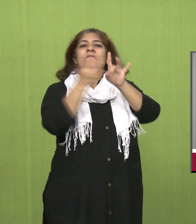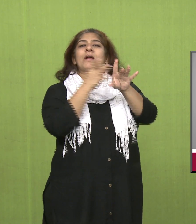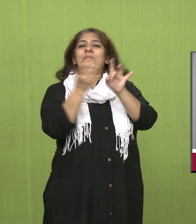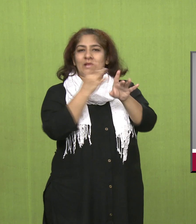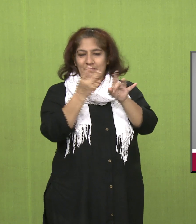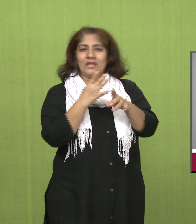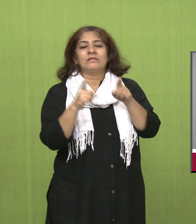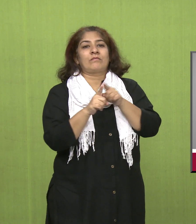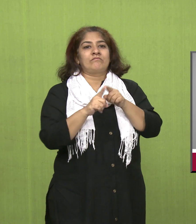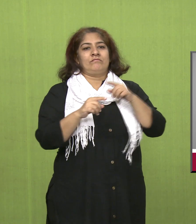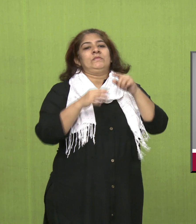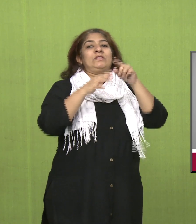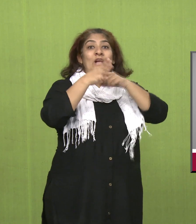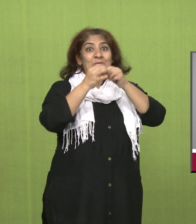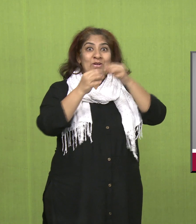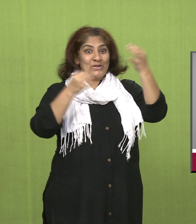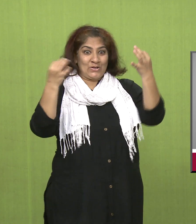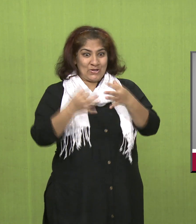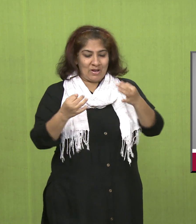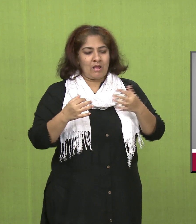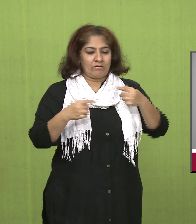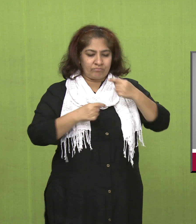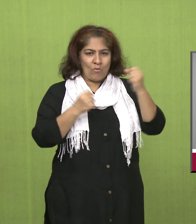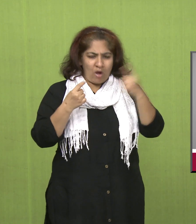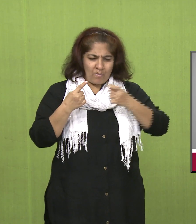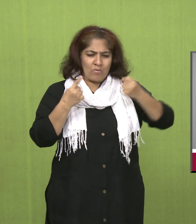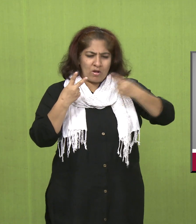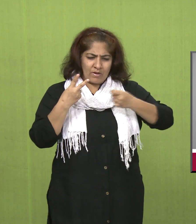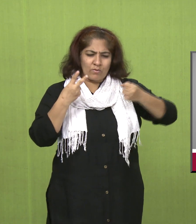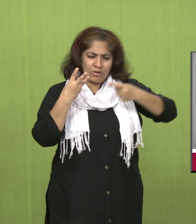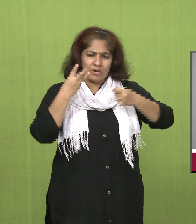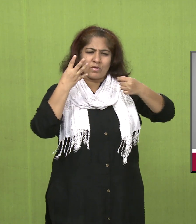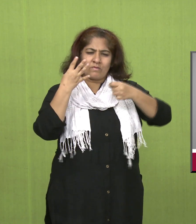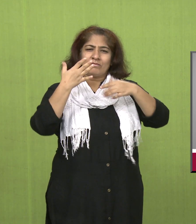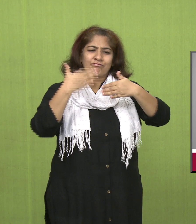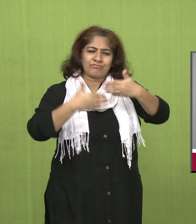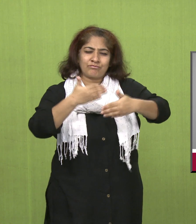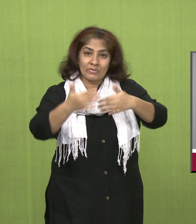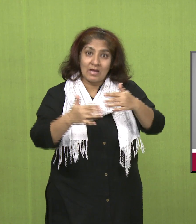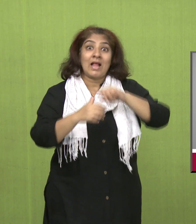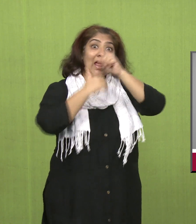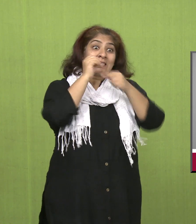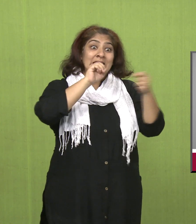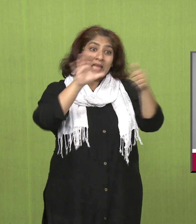performance appraisals are given. Like we give feedback in any company, monthly feedbacks are given, and after 6 months they